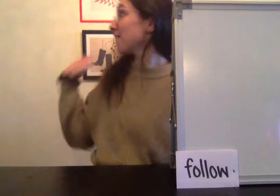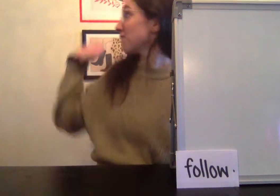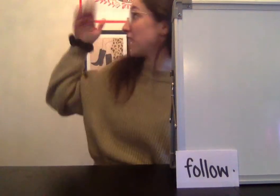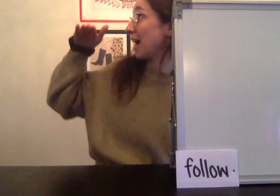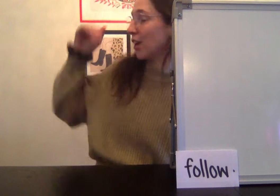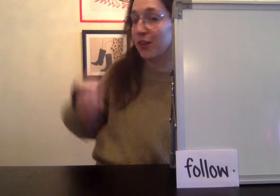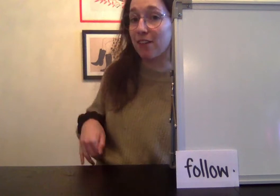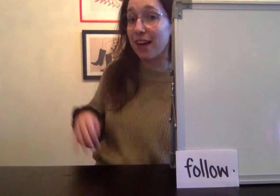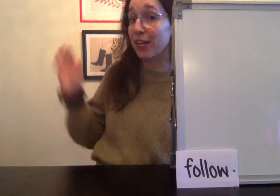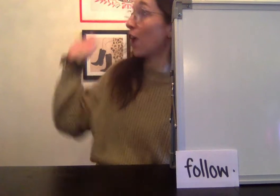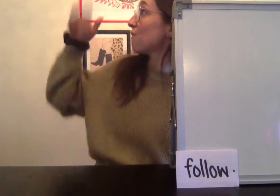Follow, get ready, go.